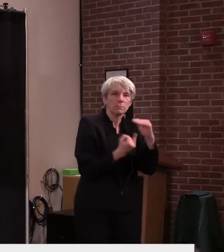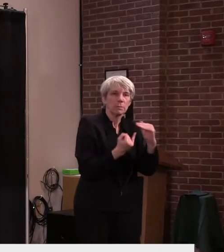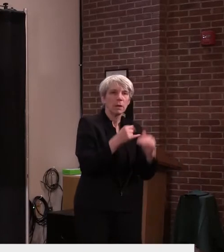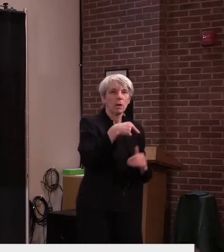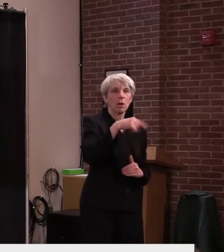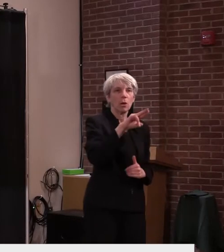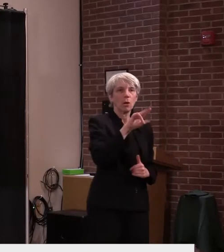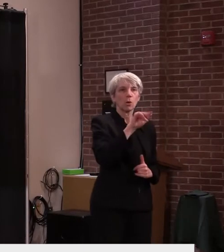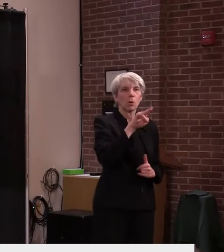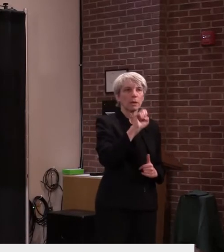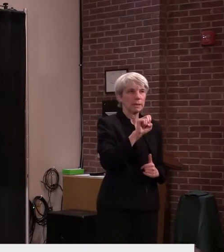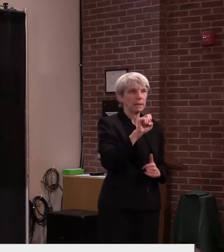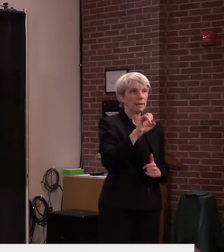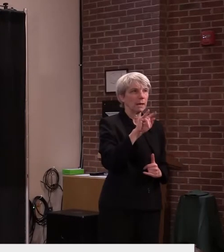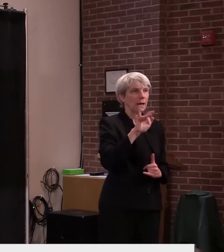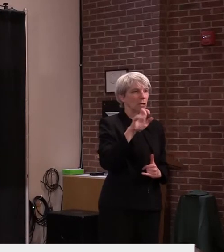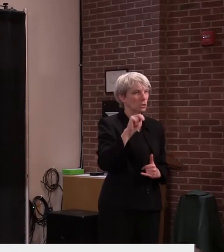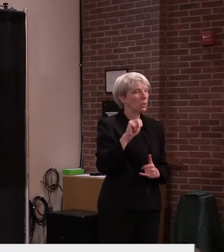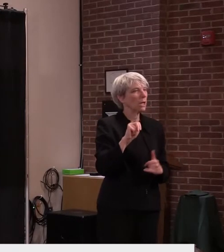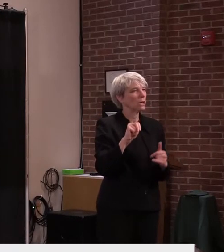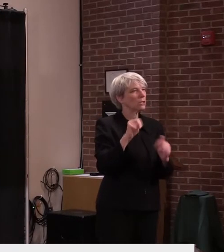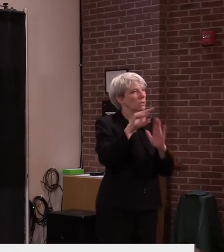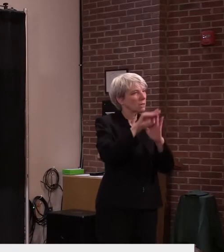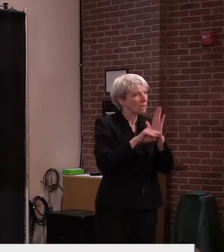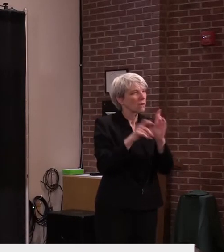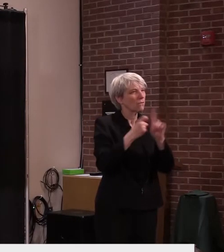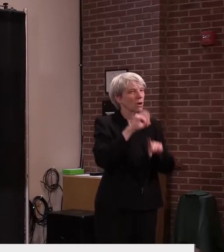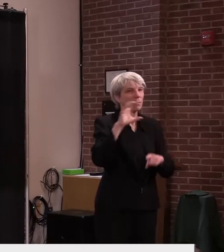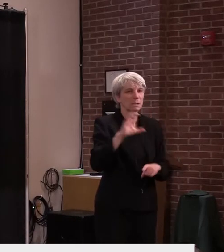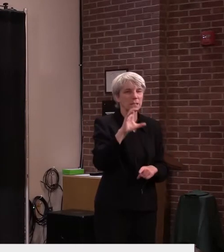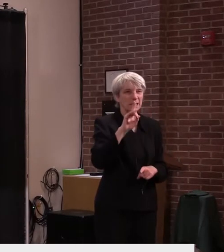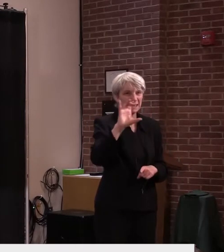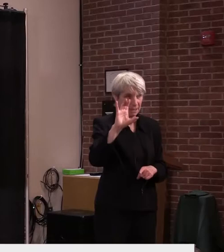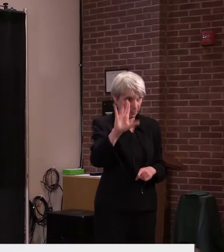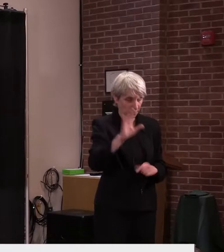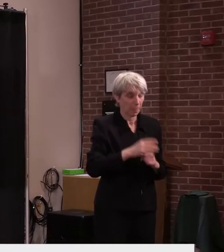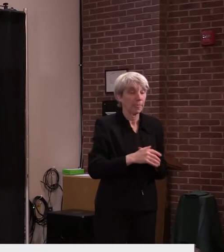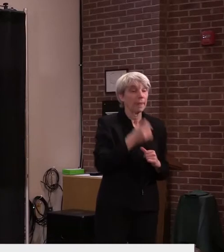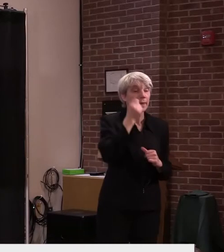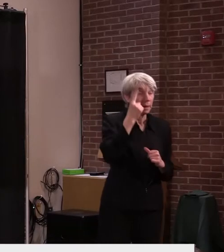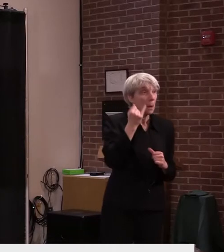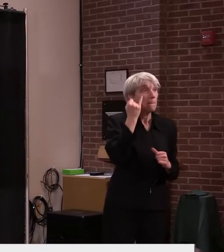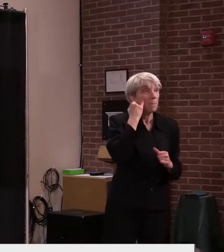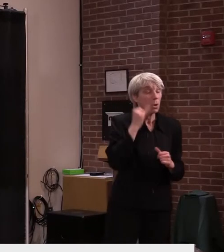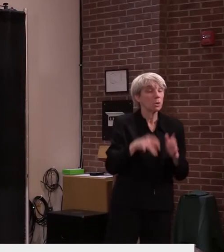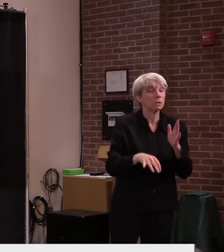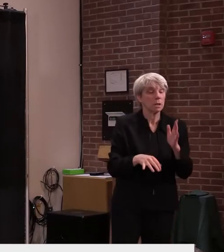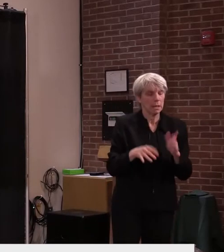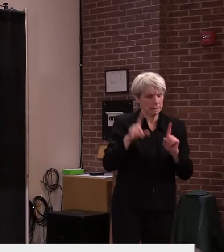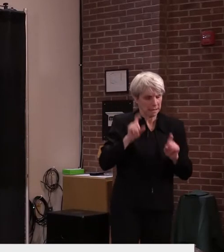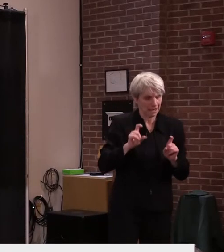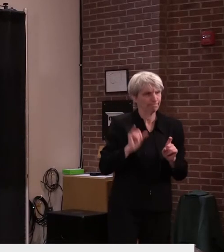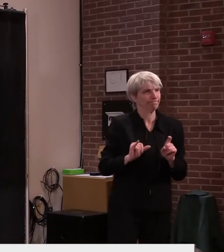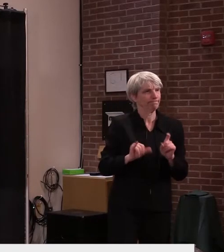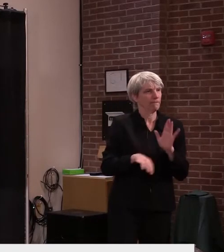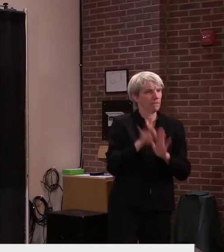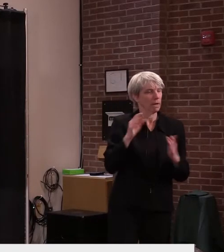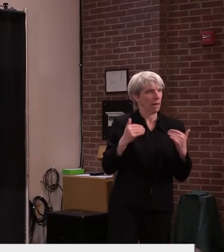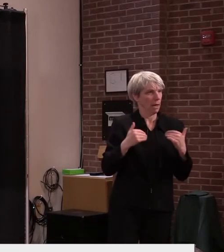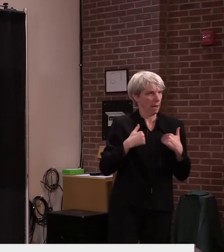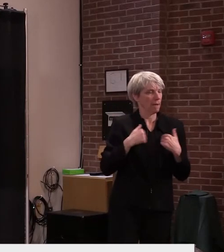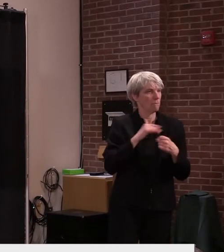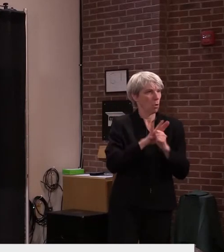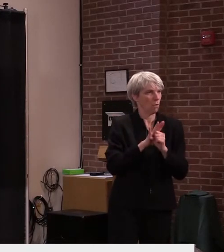new. The isolation period is the time following your positive test or when your symptoms